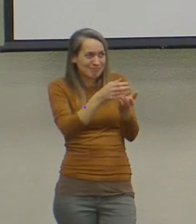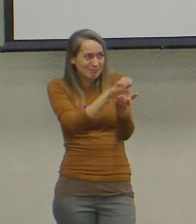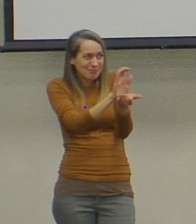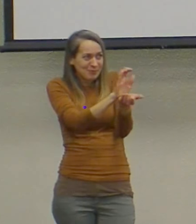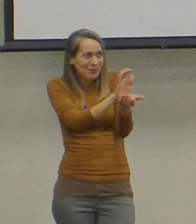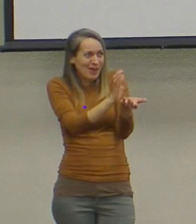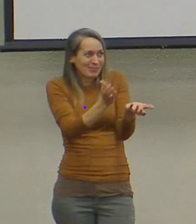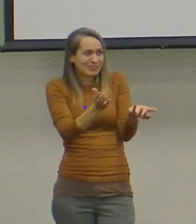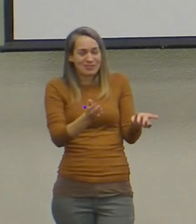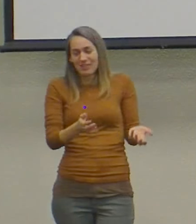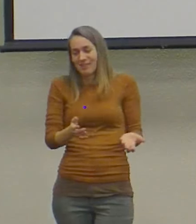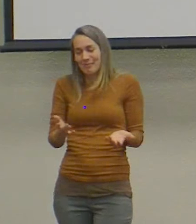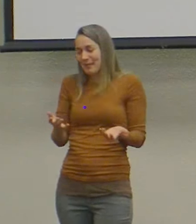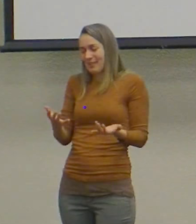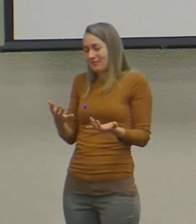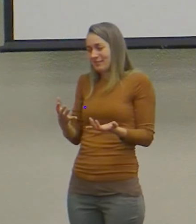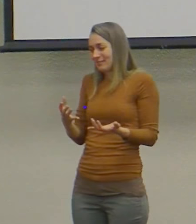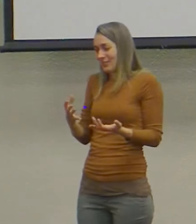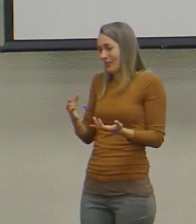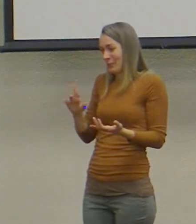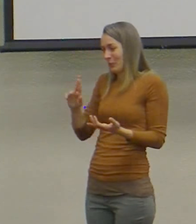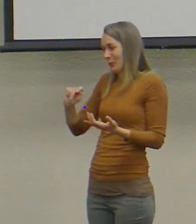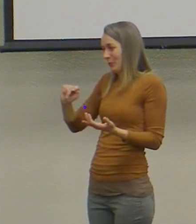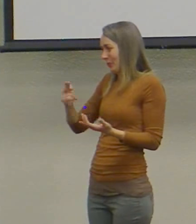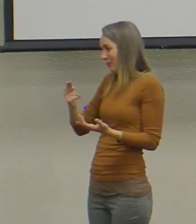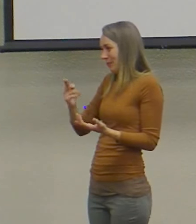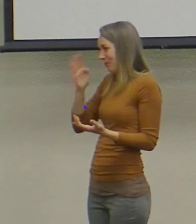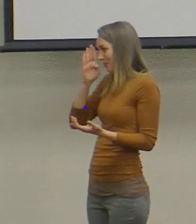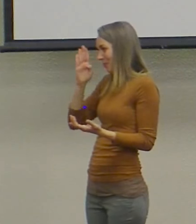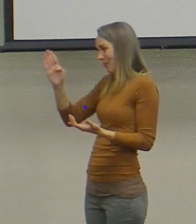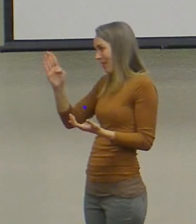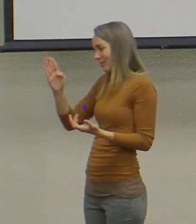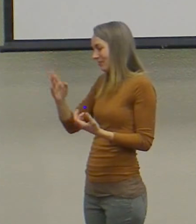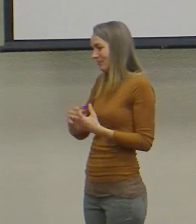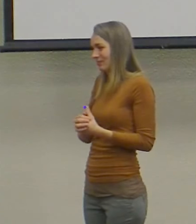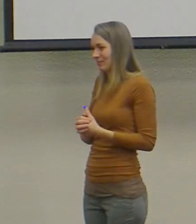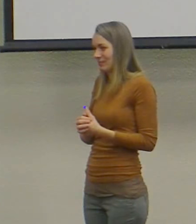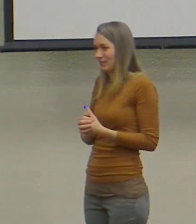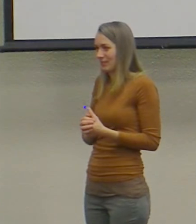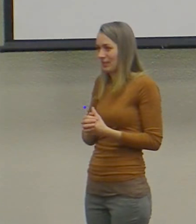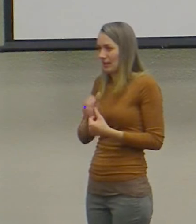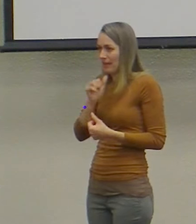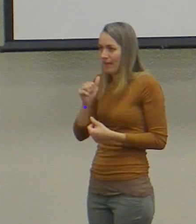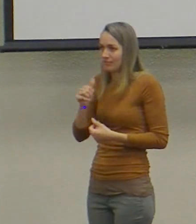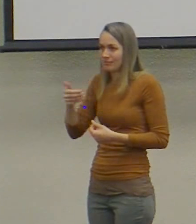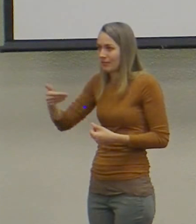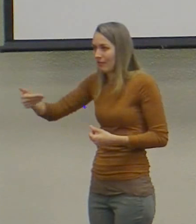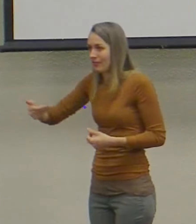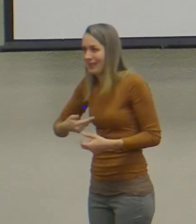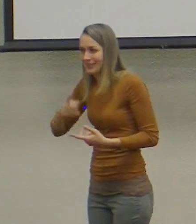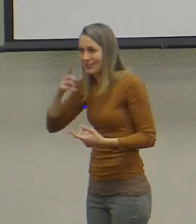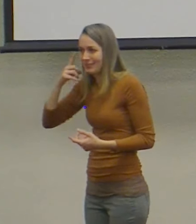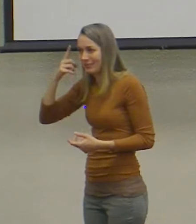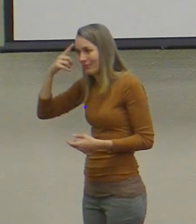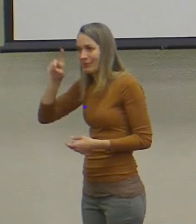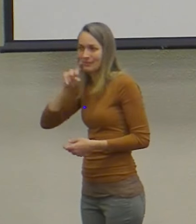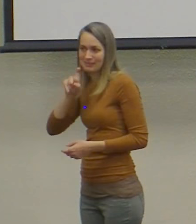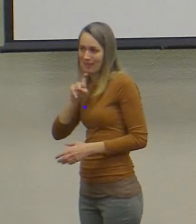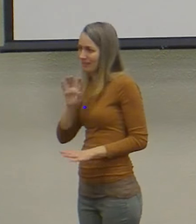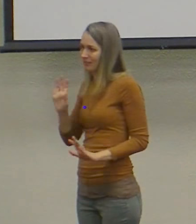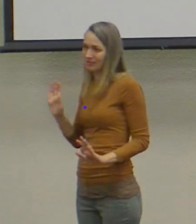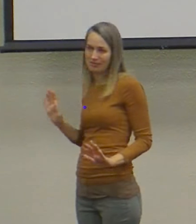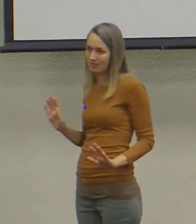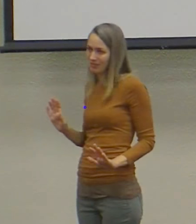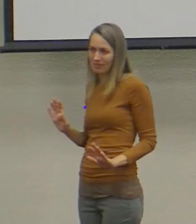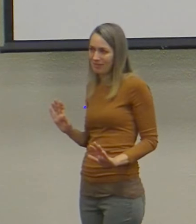request. But she's making this known to him. This is not an invitation to sexual advances. As I've mentioned, it would